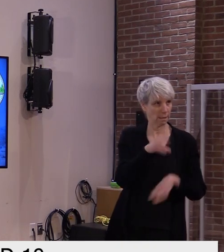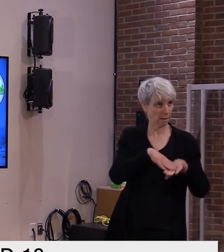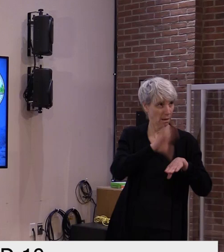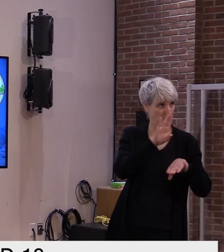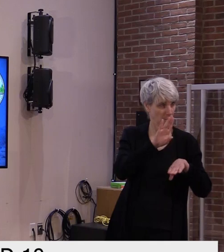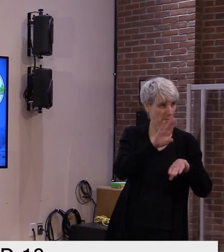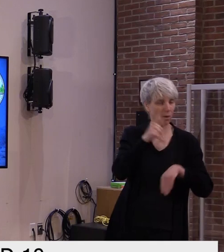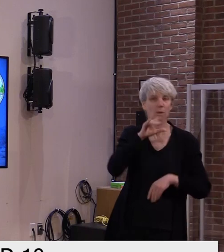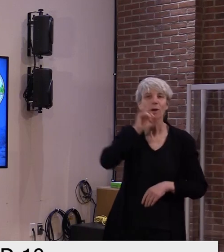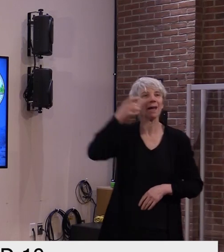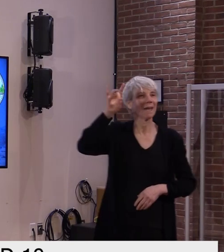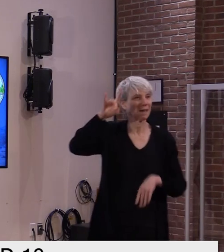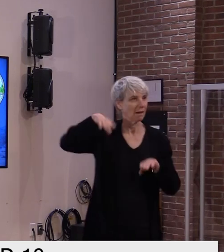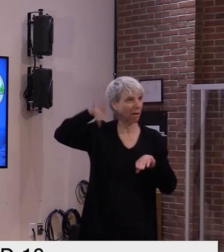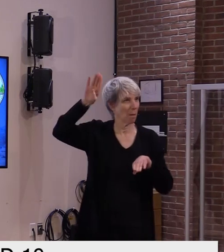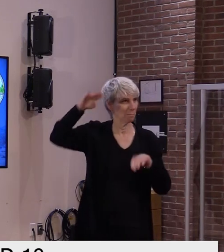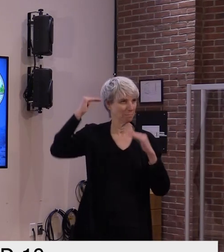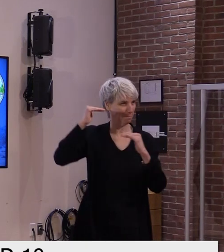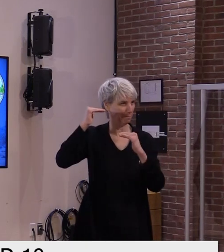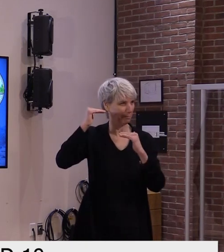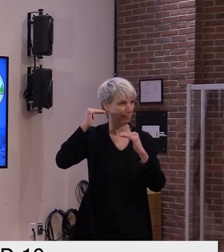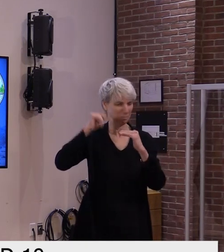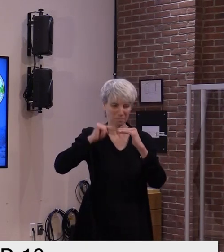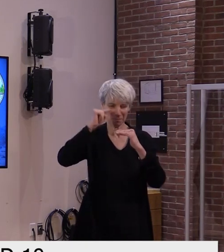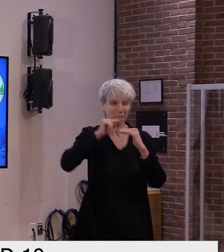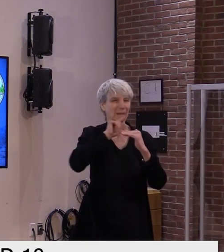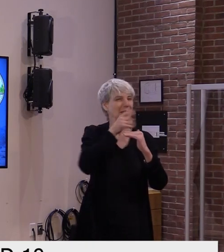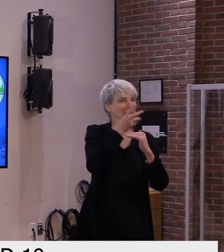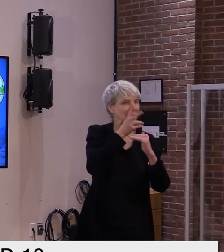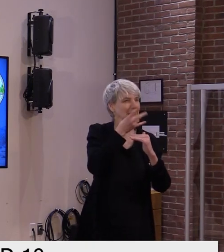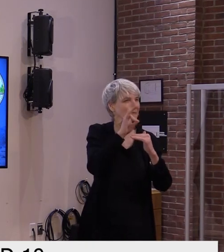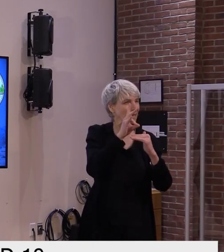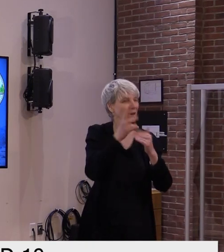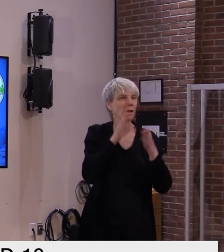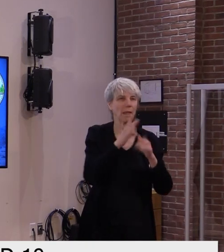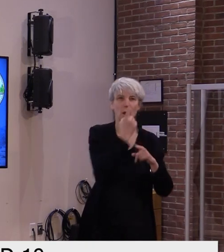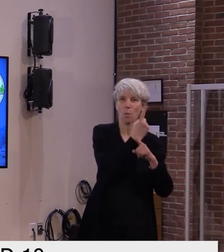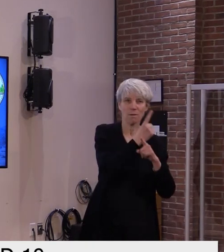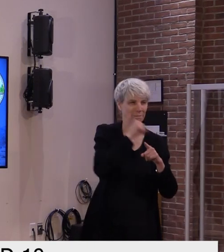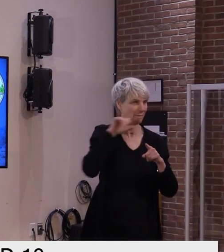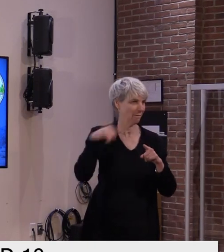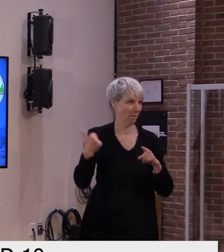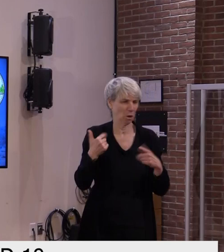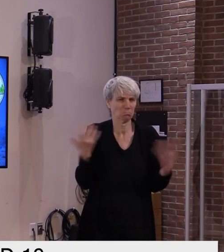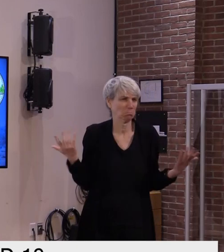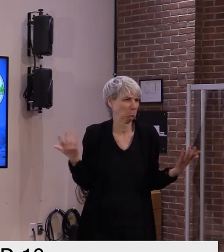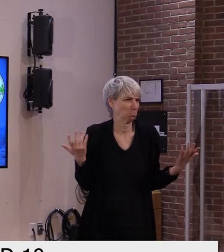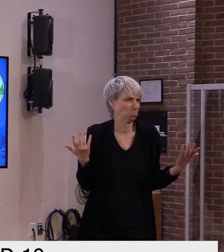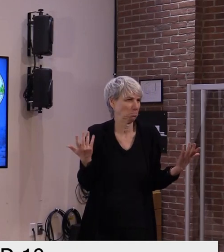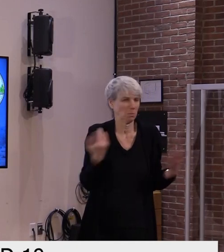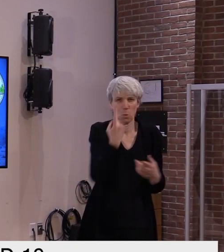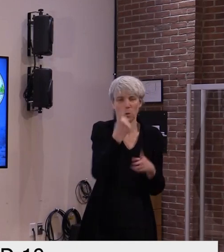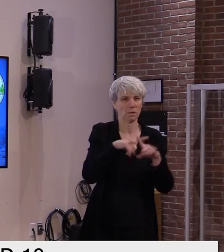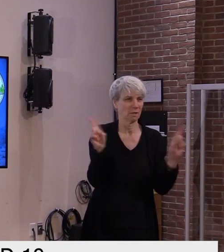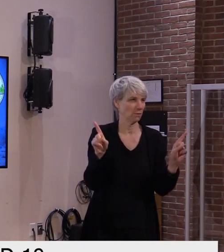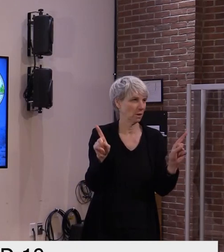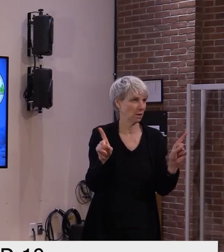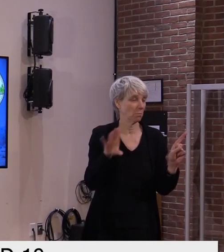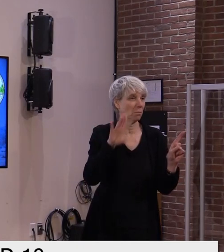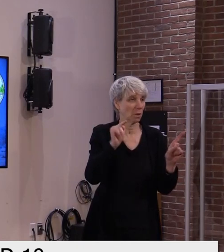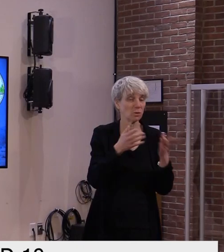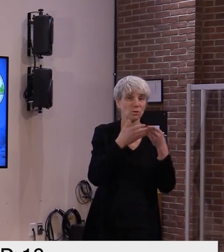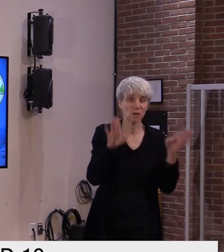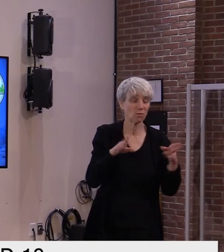above. But if we ignore that minor difference, there's really no one that is best for one setting